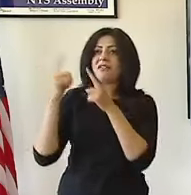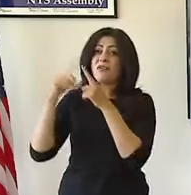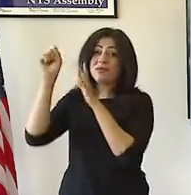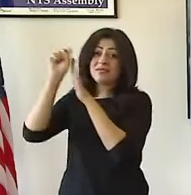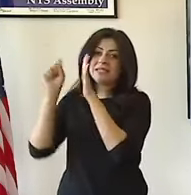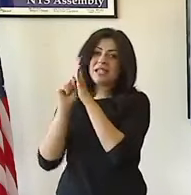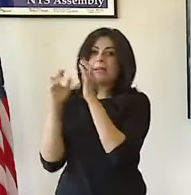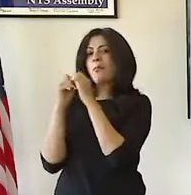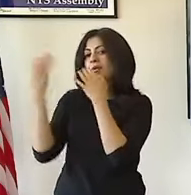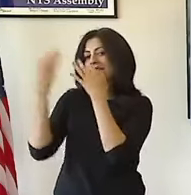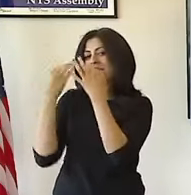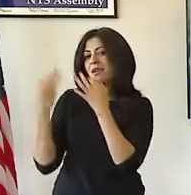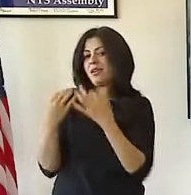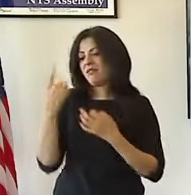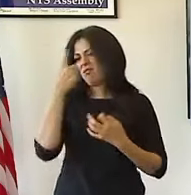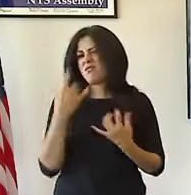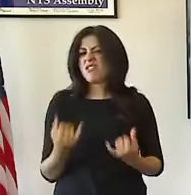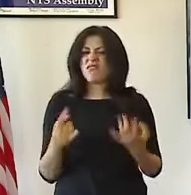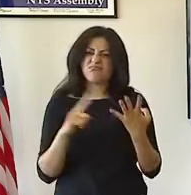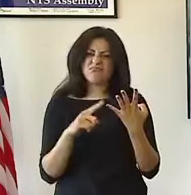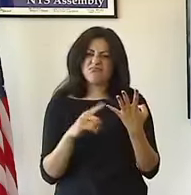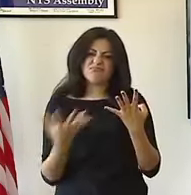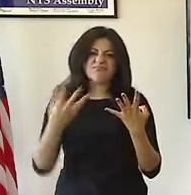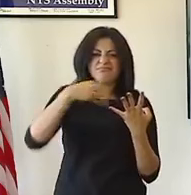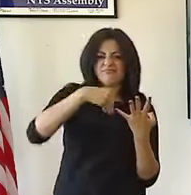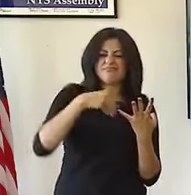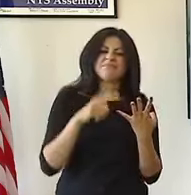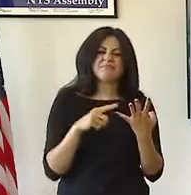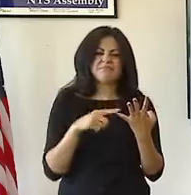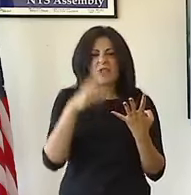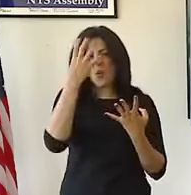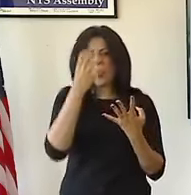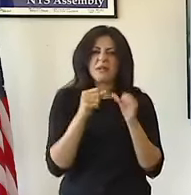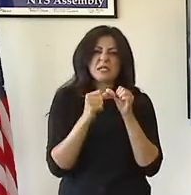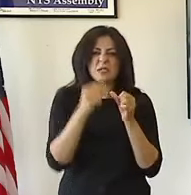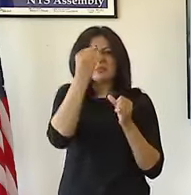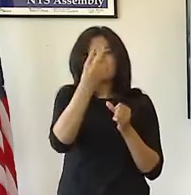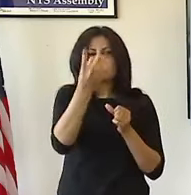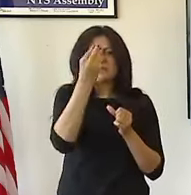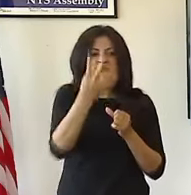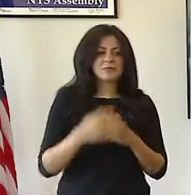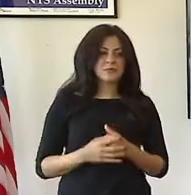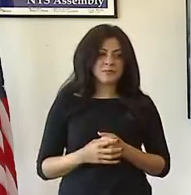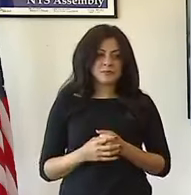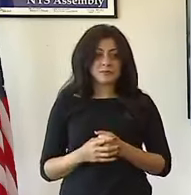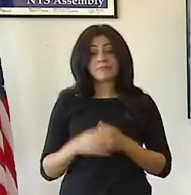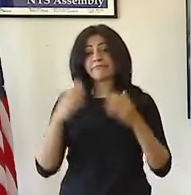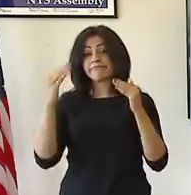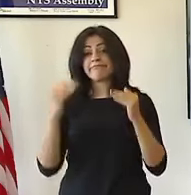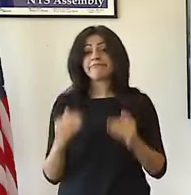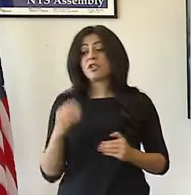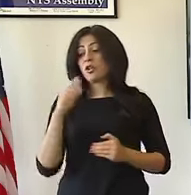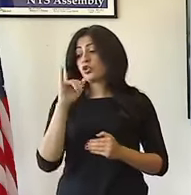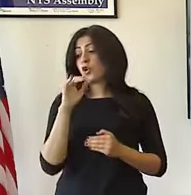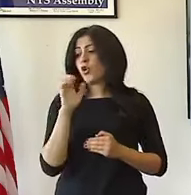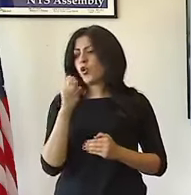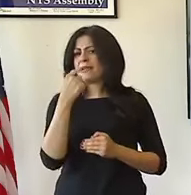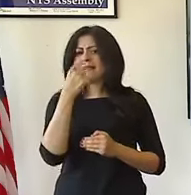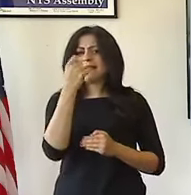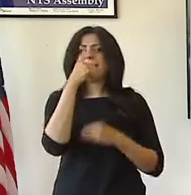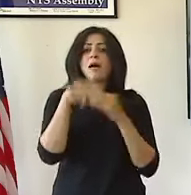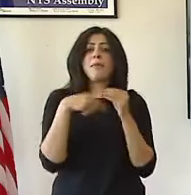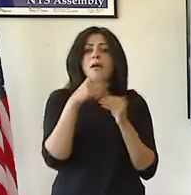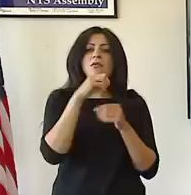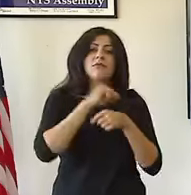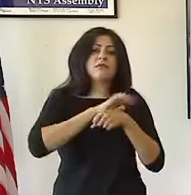any other direction on that. But we believe it falls in the phase 4 category, and we'll keep you posted. Joe is asking where COVID tests are being done.